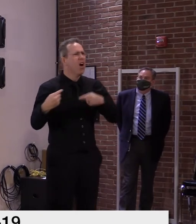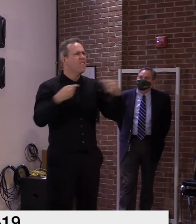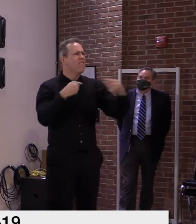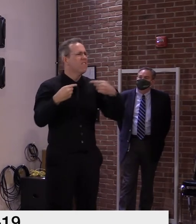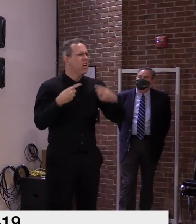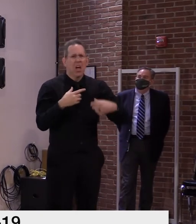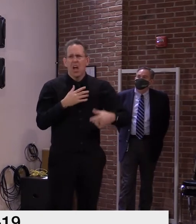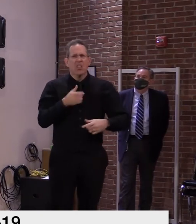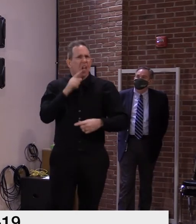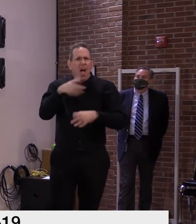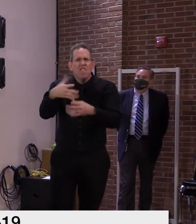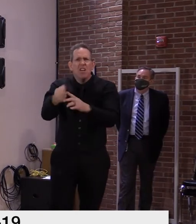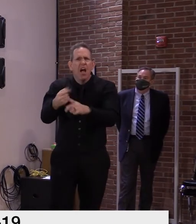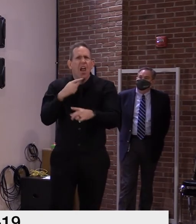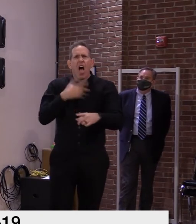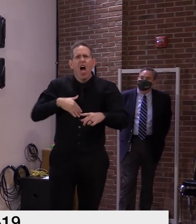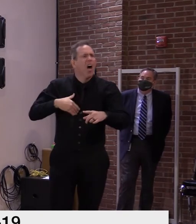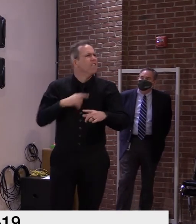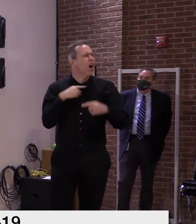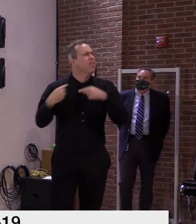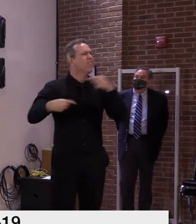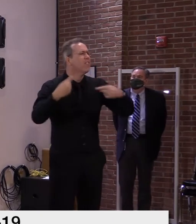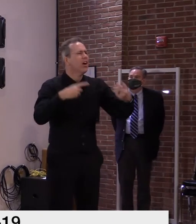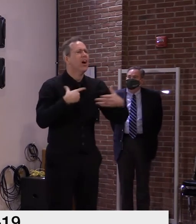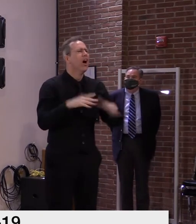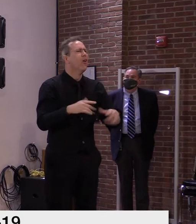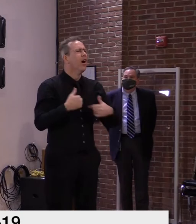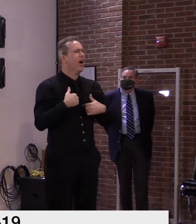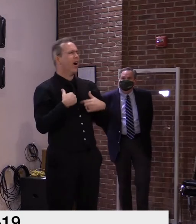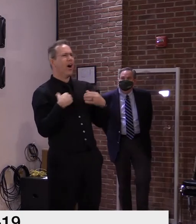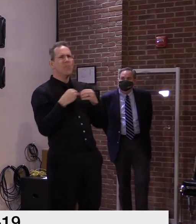coming before me? I'm more impacted, and